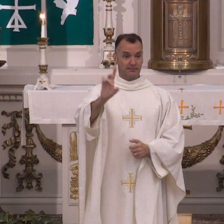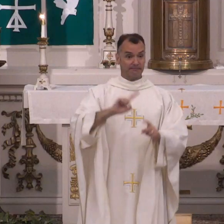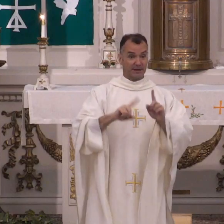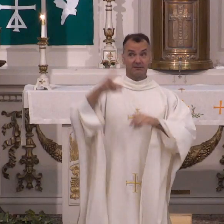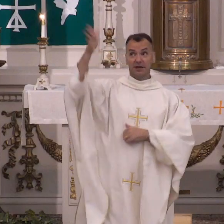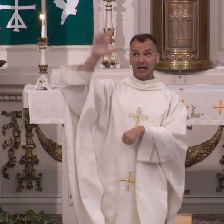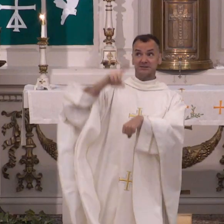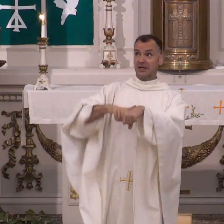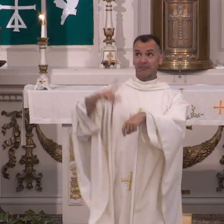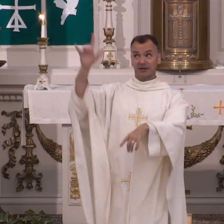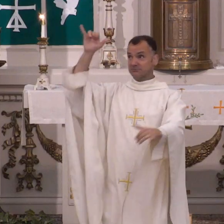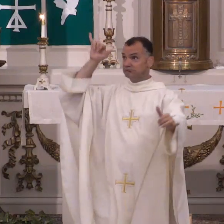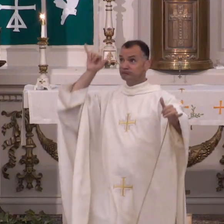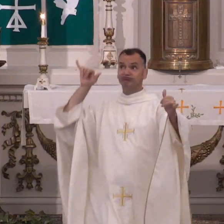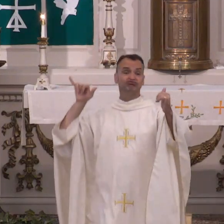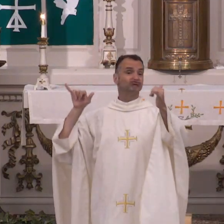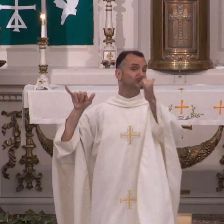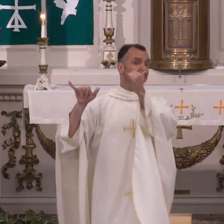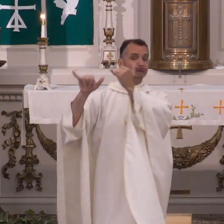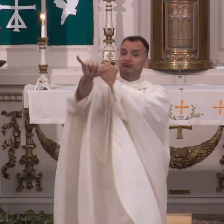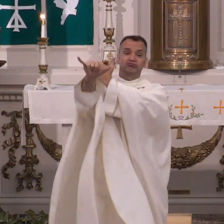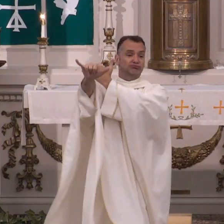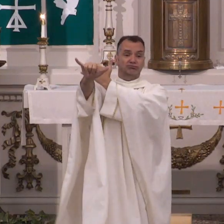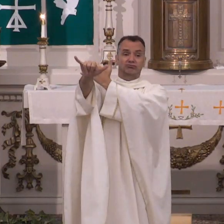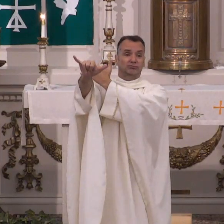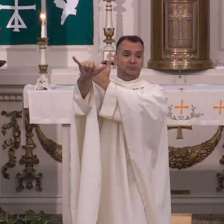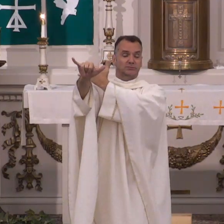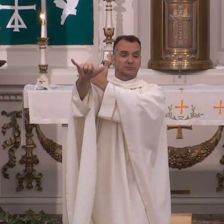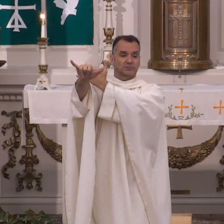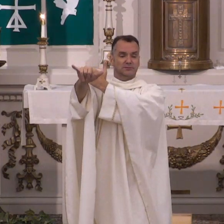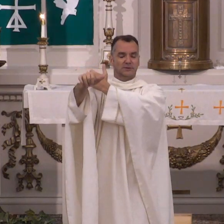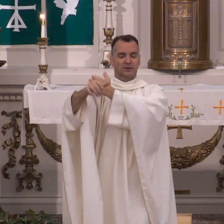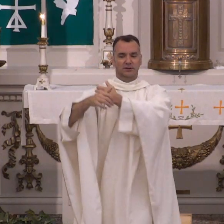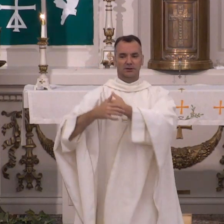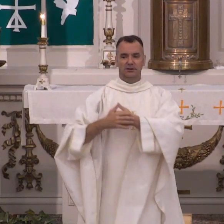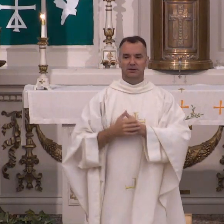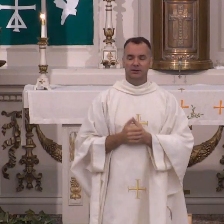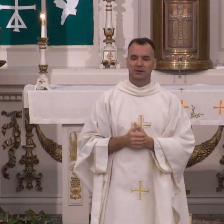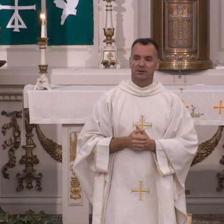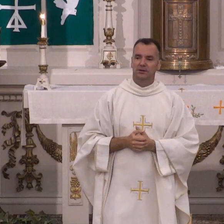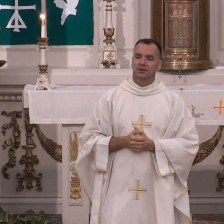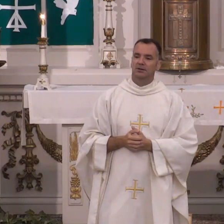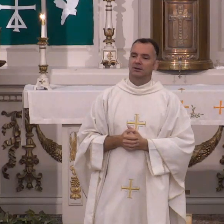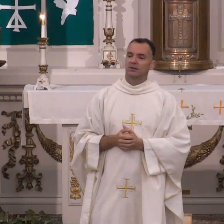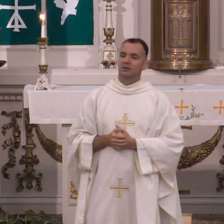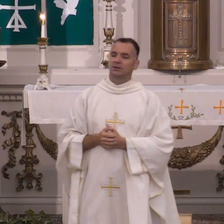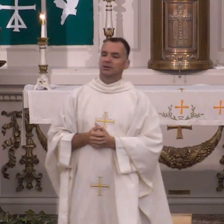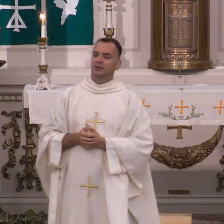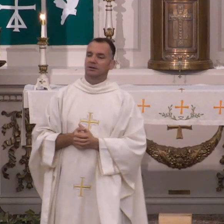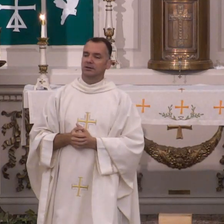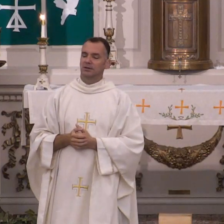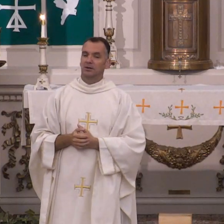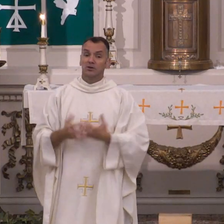a 24/7 God, and our time with him is eternal.